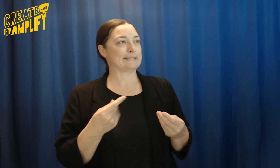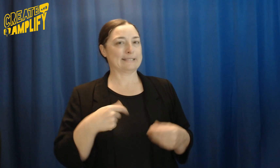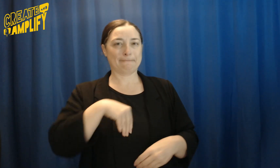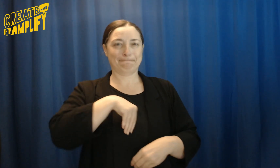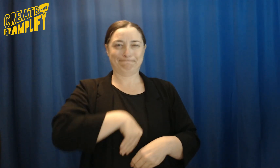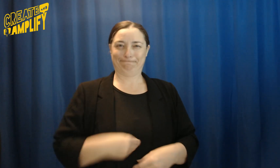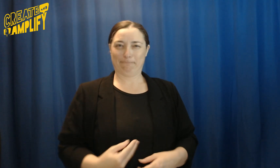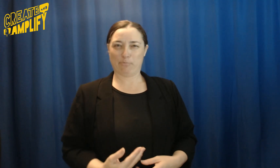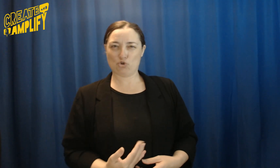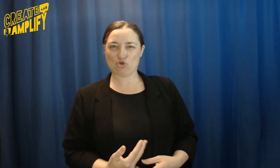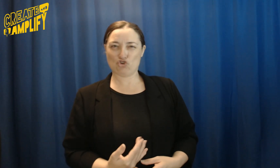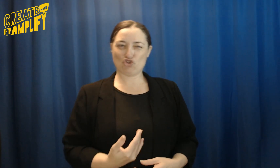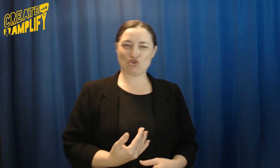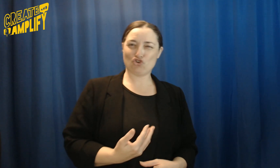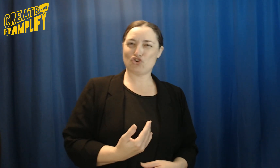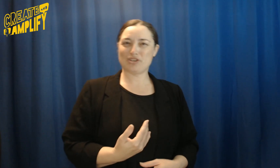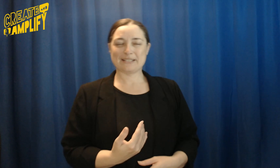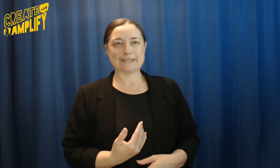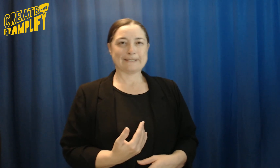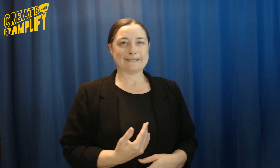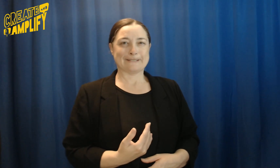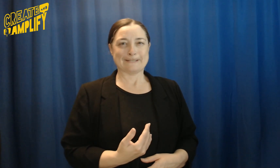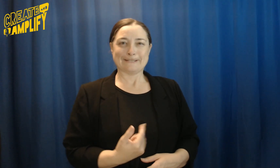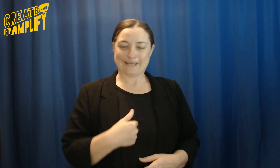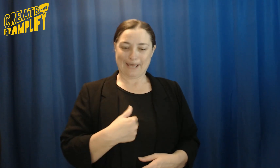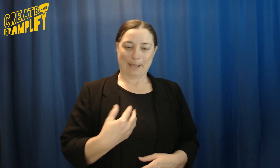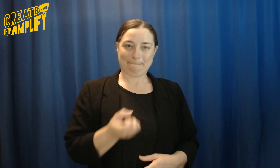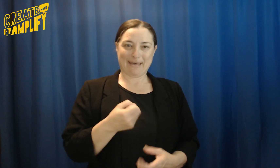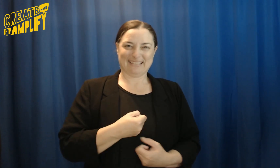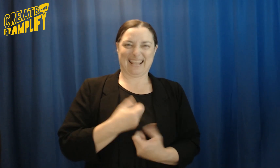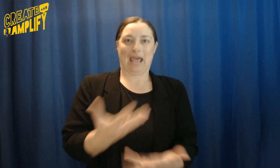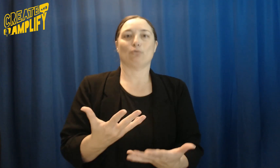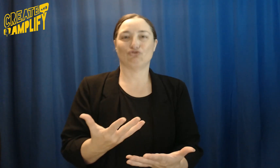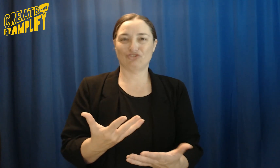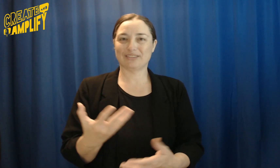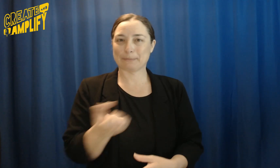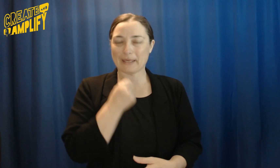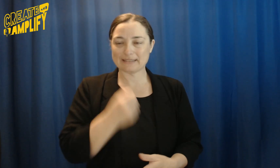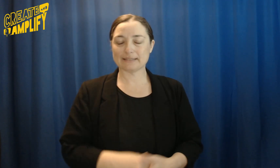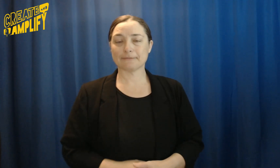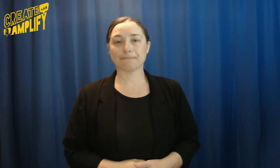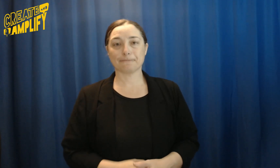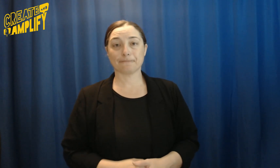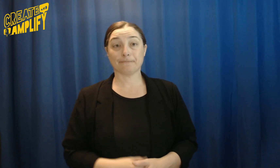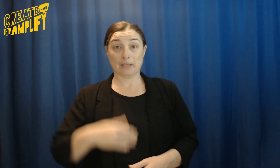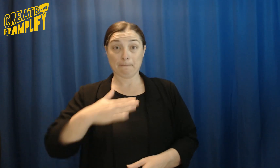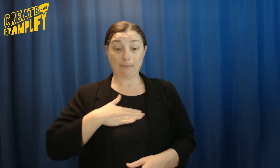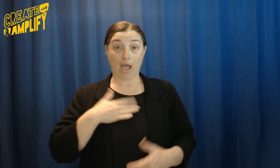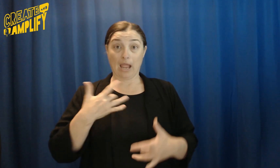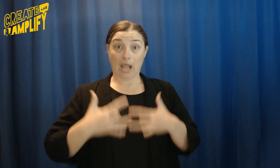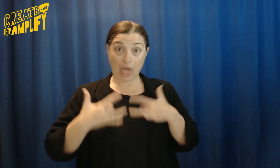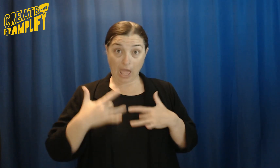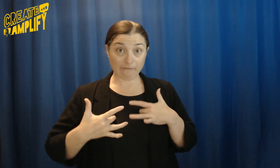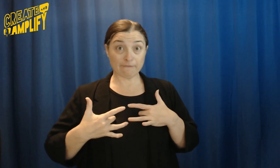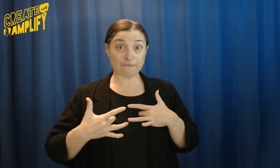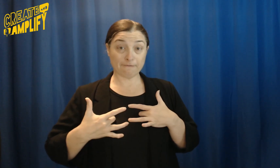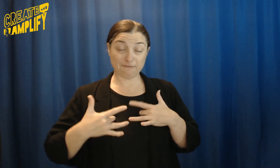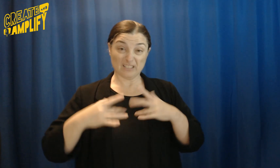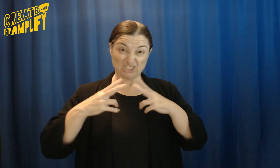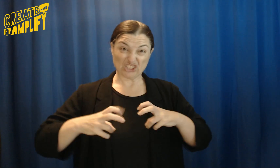out of my body. That is more what it is. In terms of mining my life, it feels a little bit different for